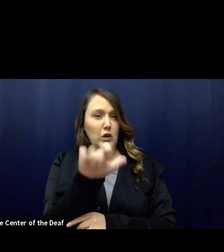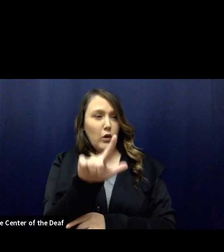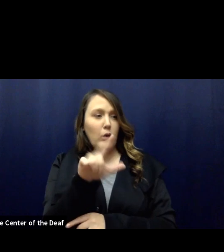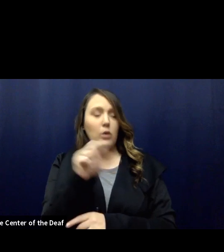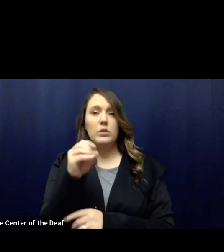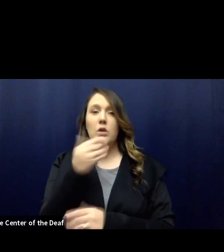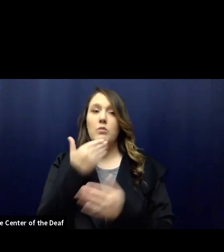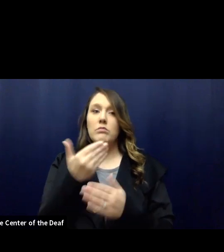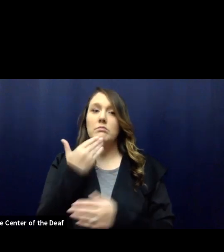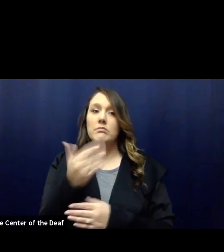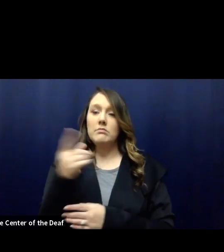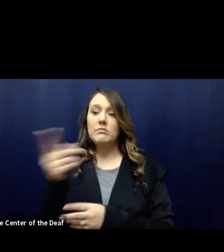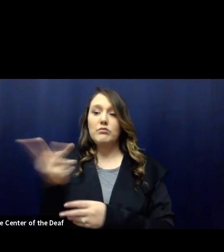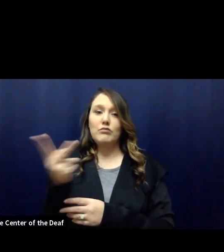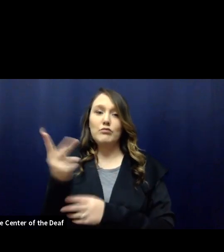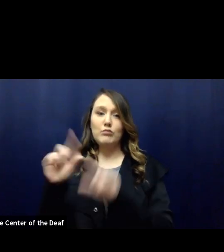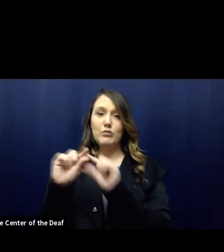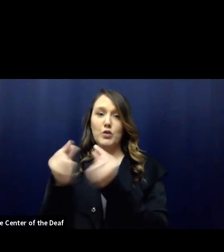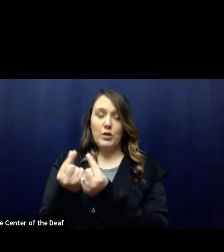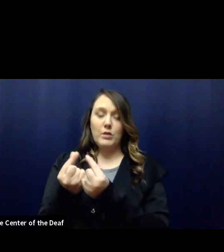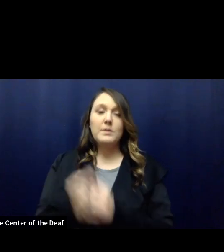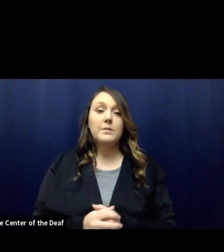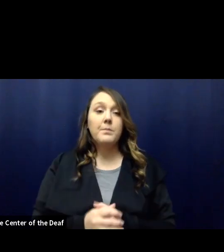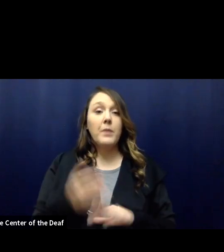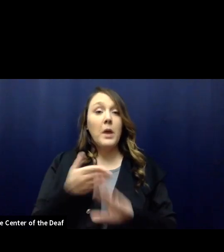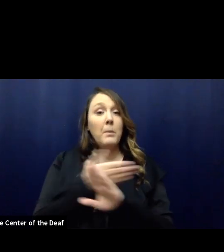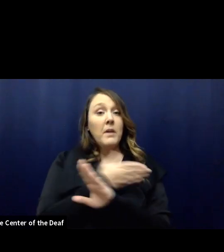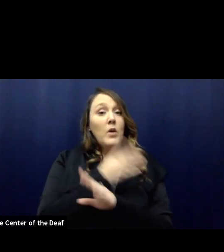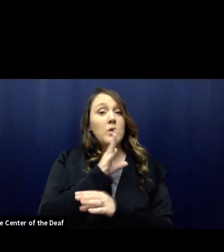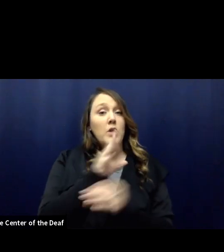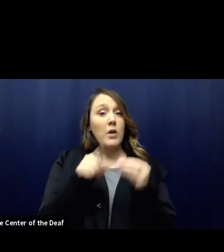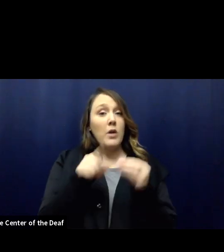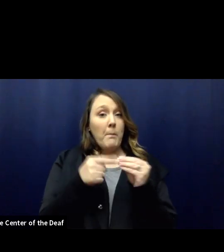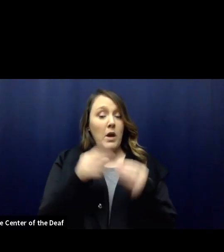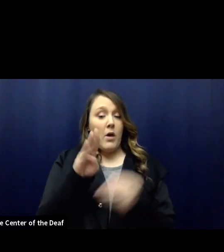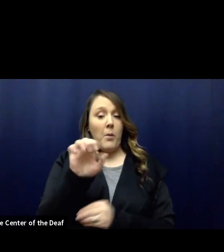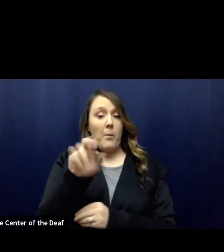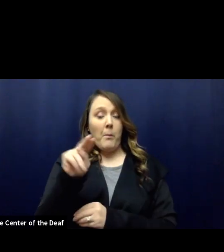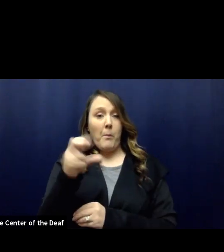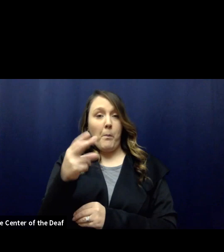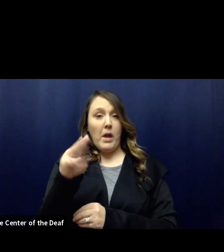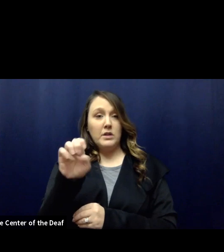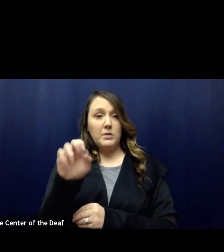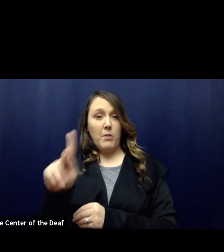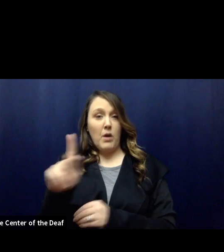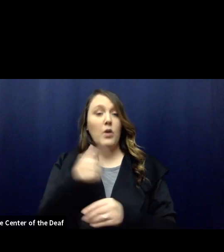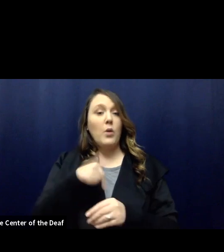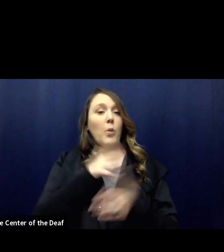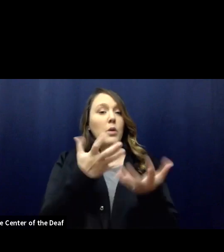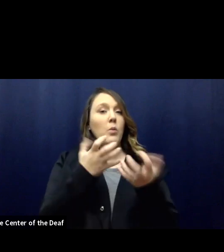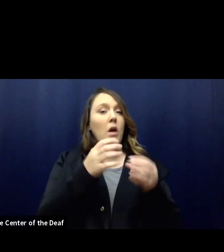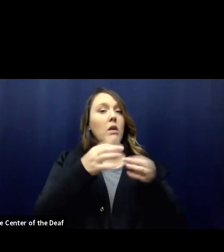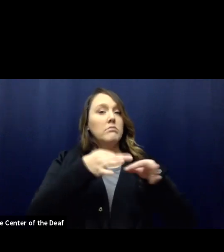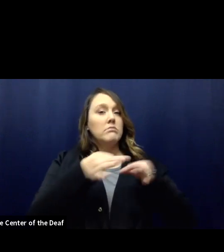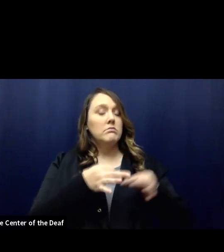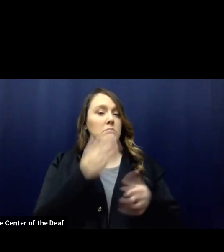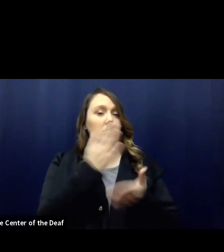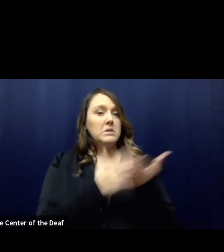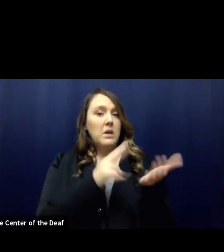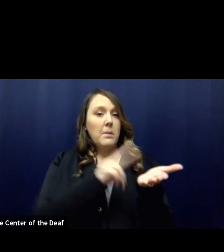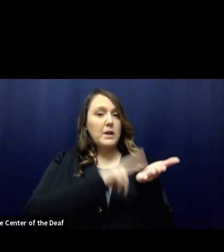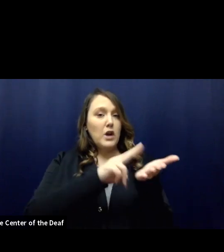groups. Before we get into the benchmarks today, we want to spend some time talking about a few contracts that you may have seen